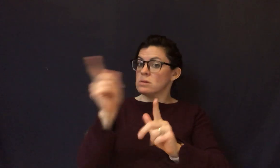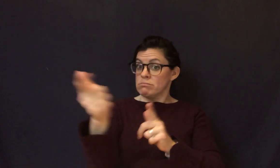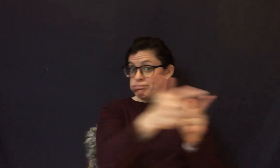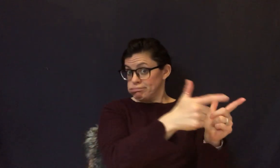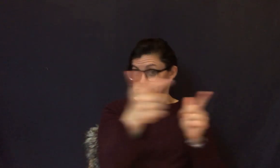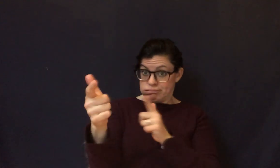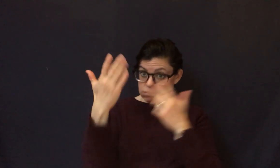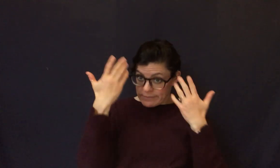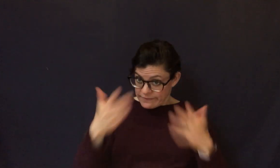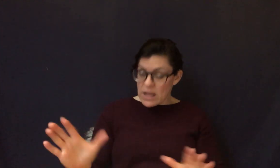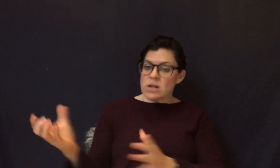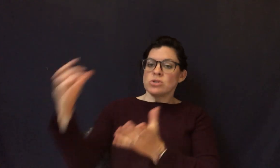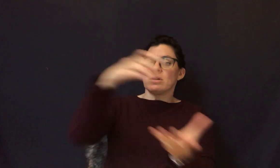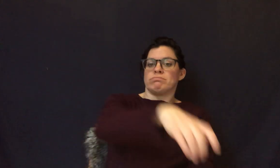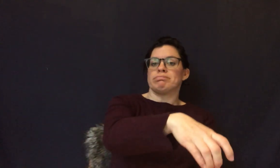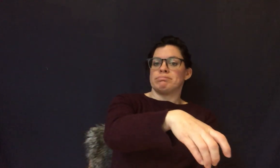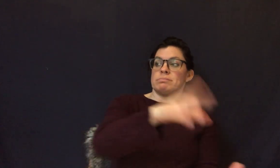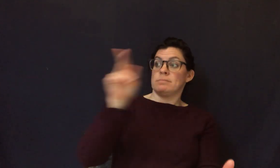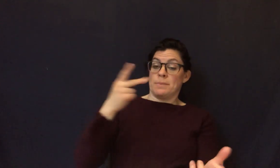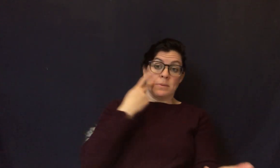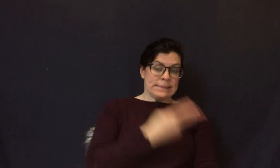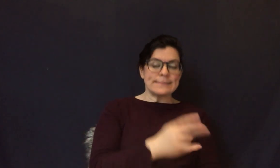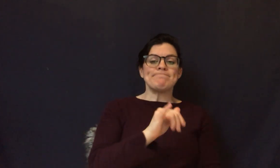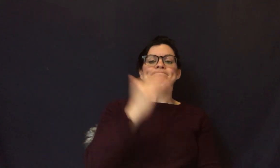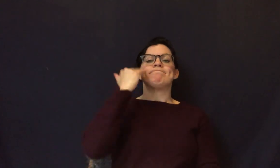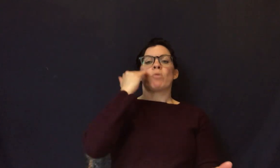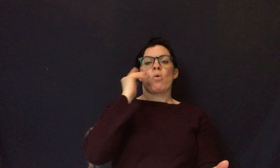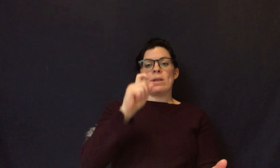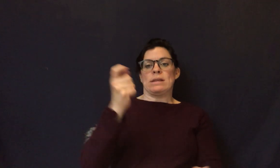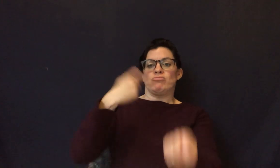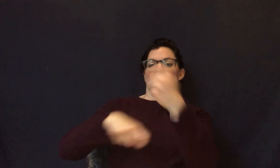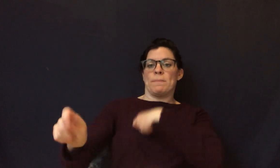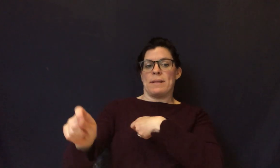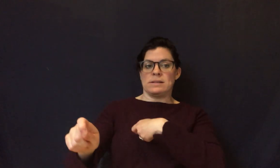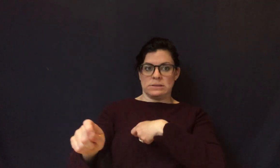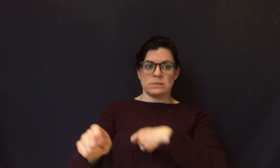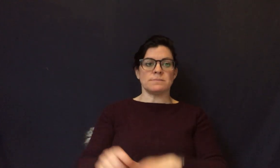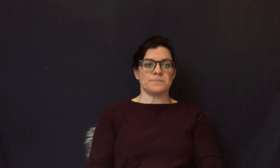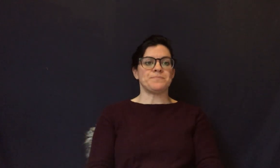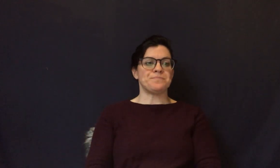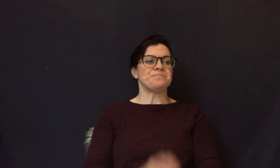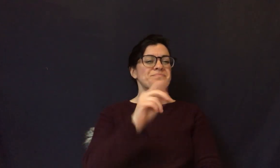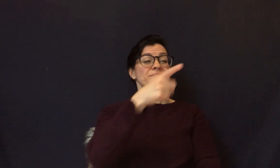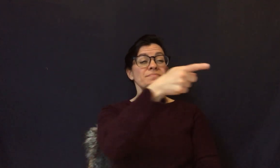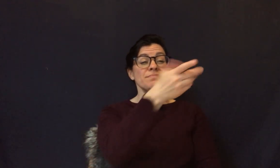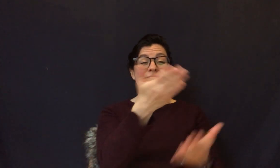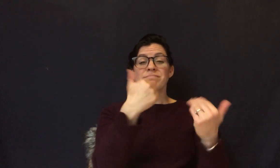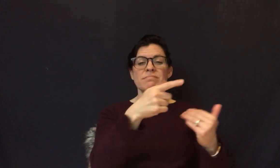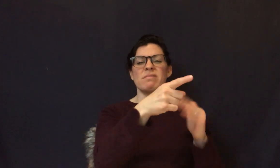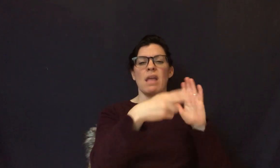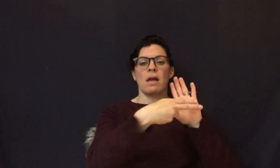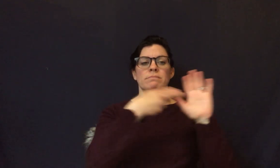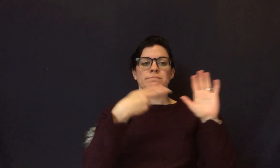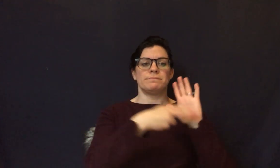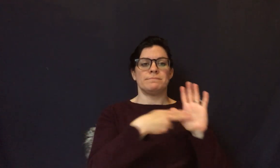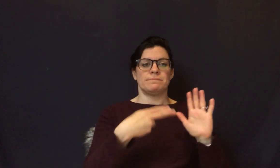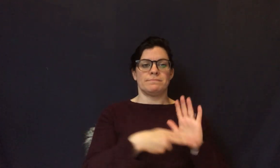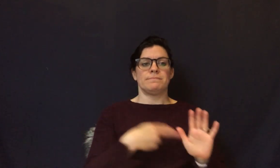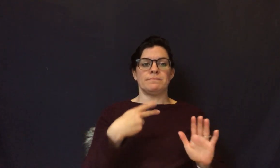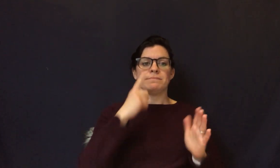This is on a fire extinguisher. This tag, we have this tag on the fire extinguisher. You might remember back in January,